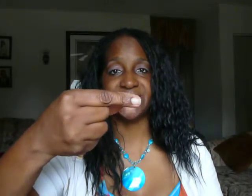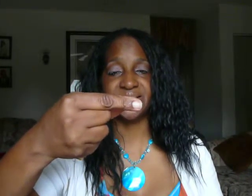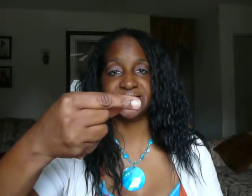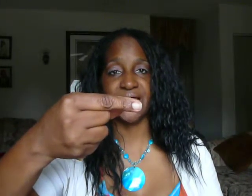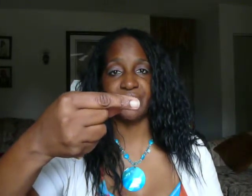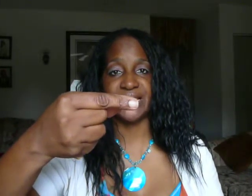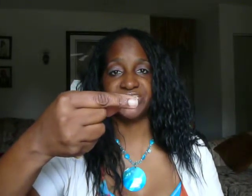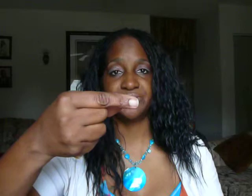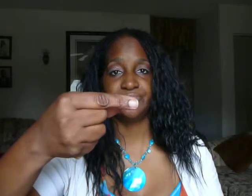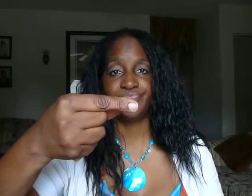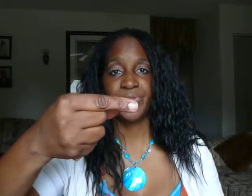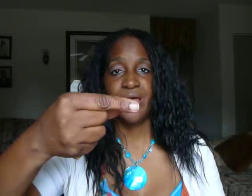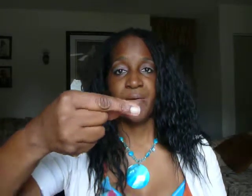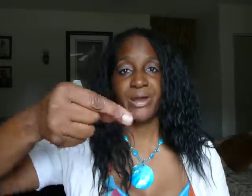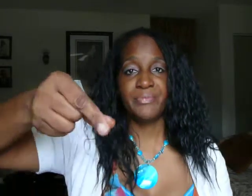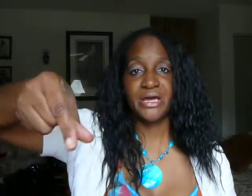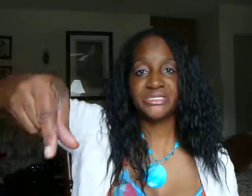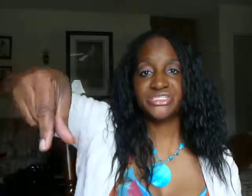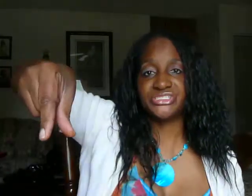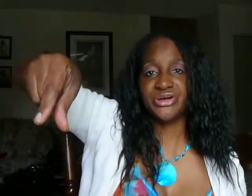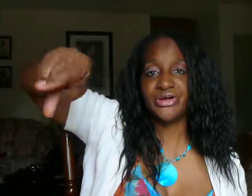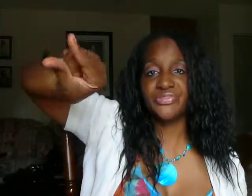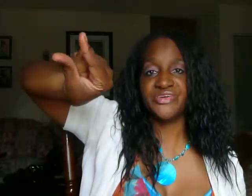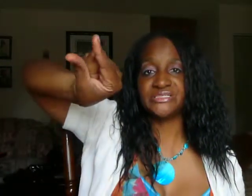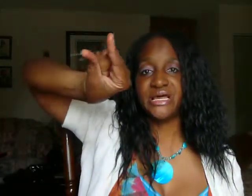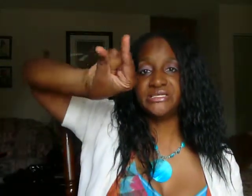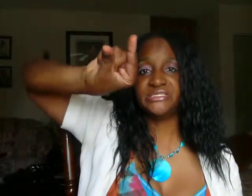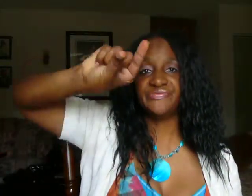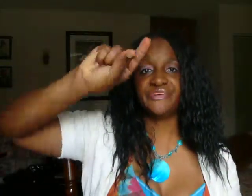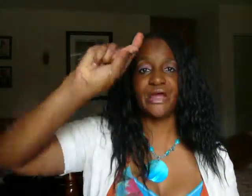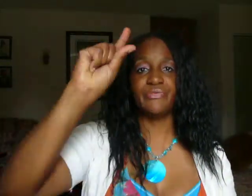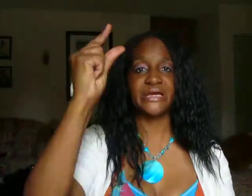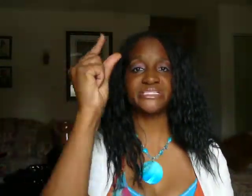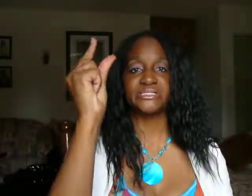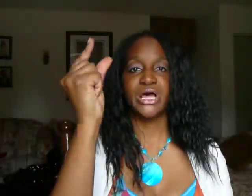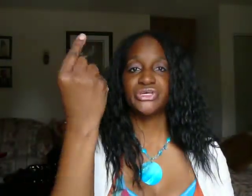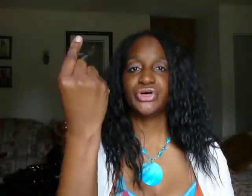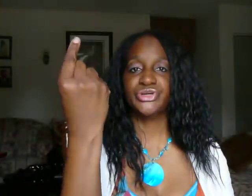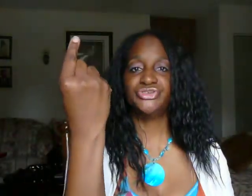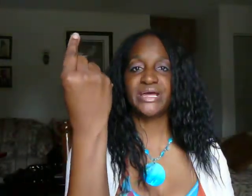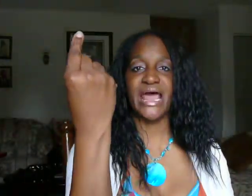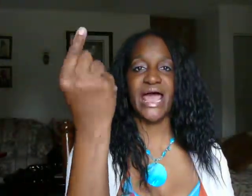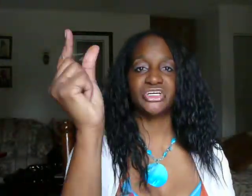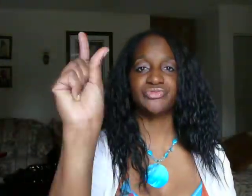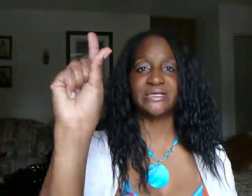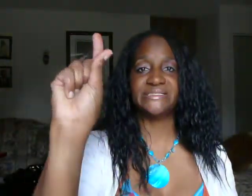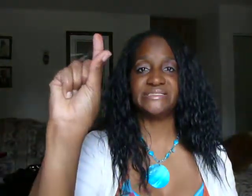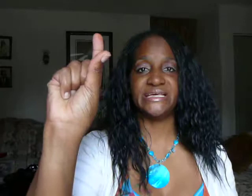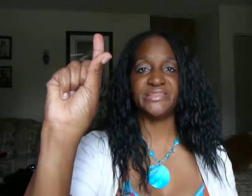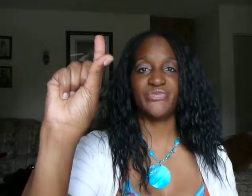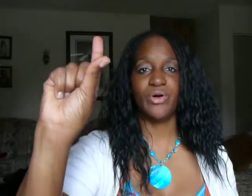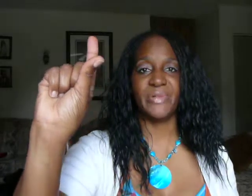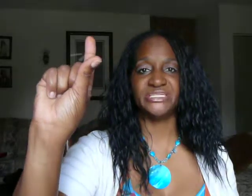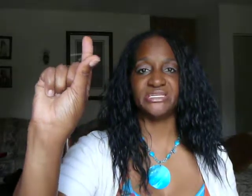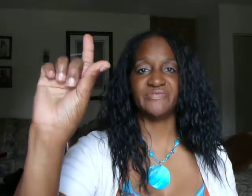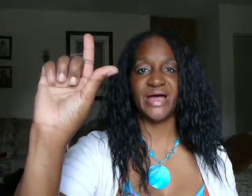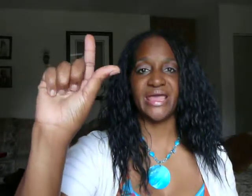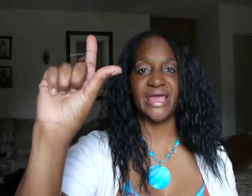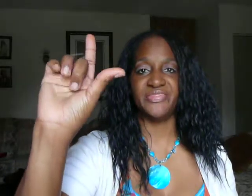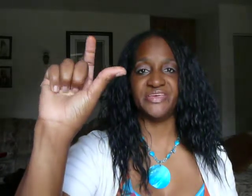this direction. But I'm going to just turn this different directions so that you can actually see the formation of my hand. These